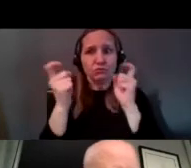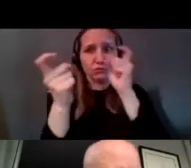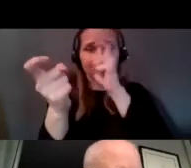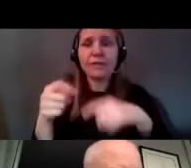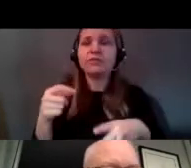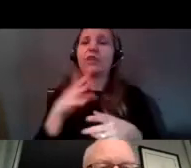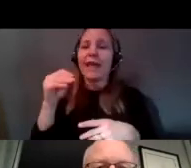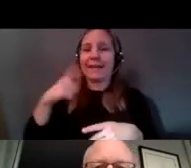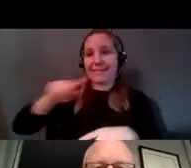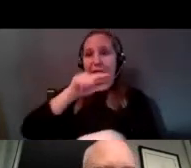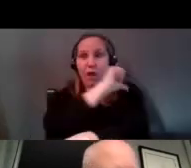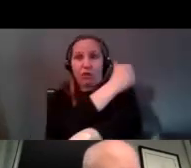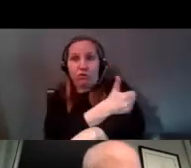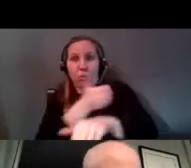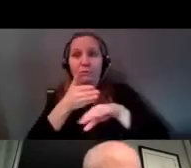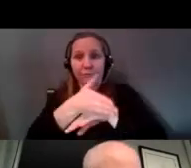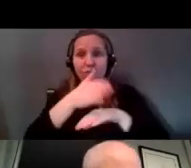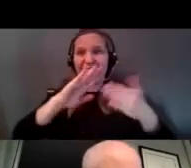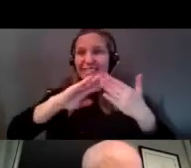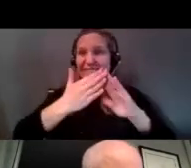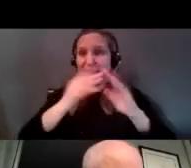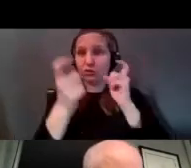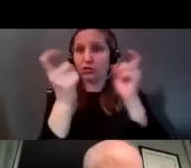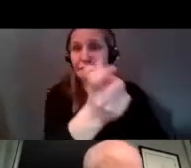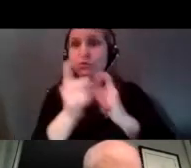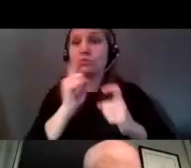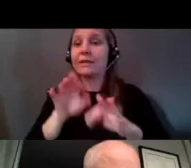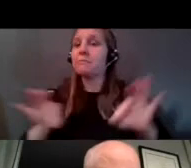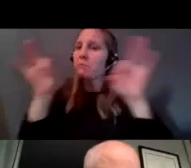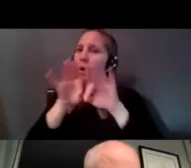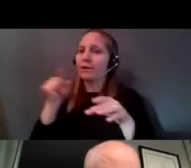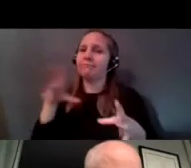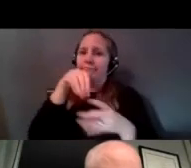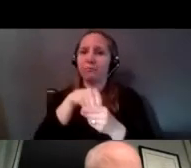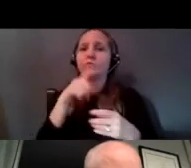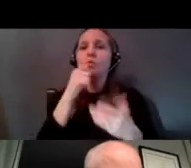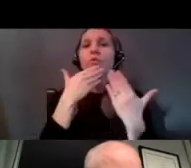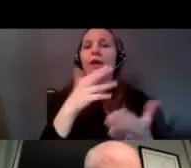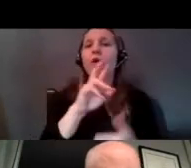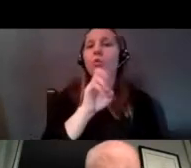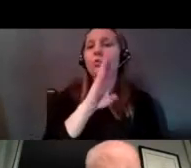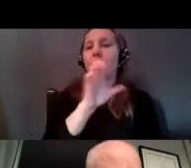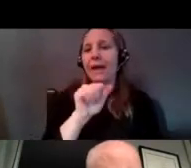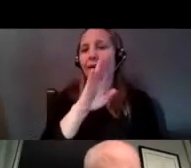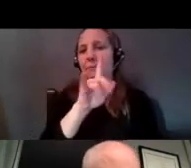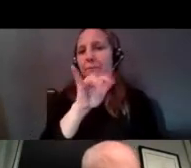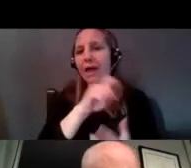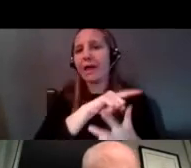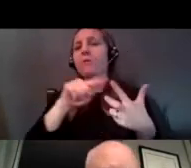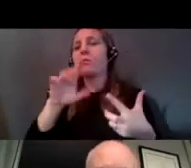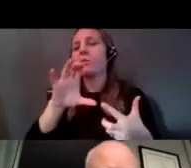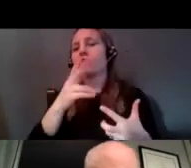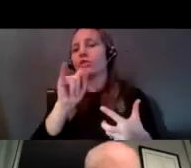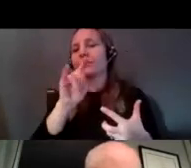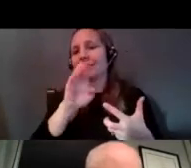city actions is really, really key to this. So I'd like to acknowledge that Councillor Rebecca Bly, Councillor Christine Boyle,